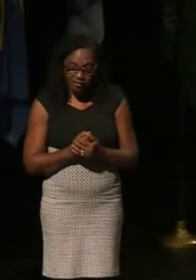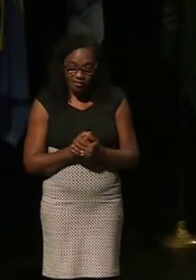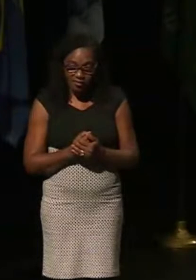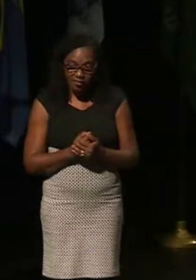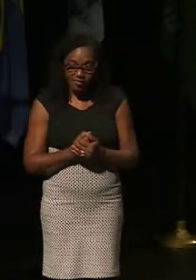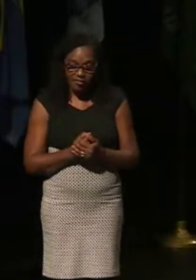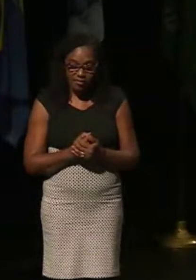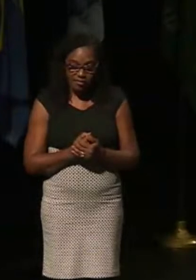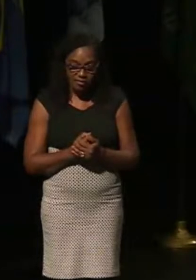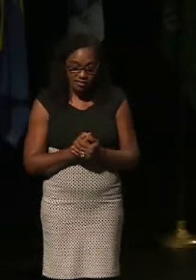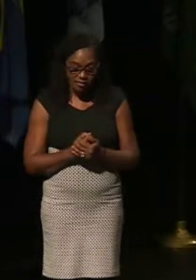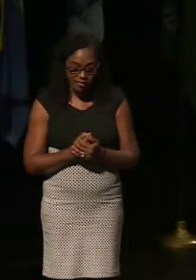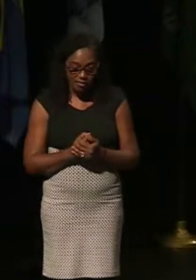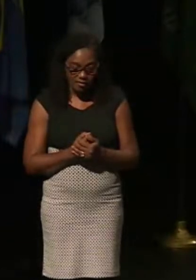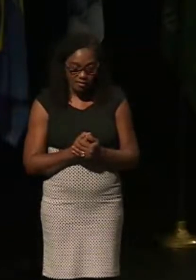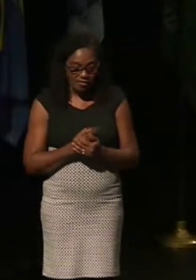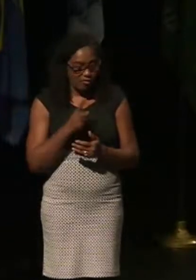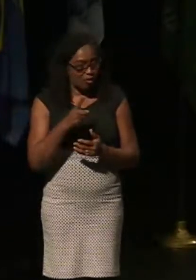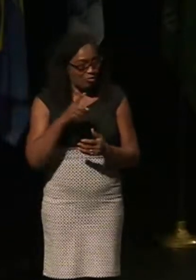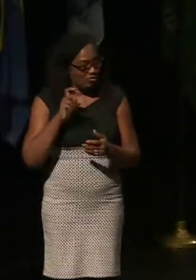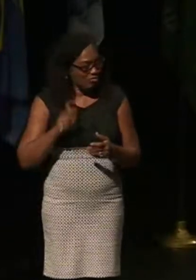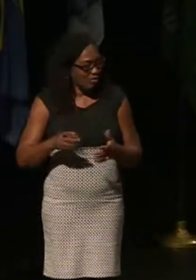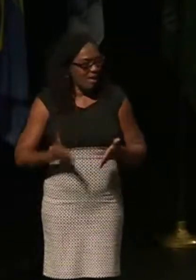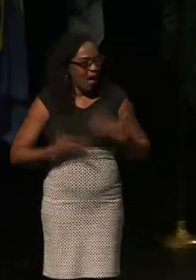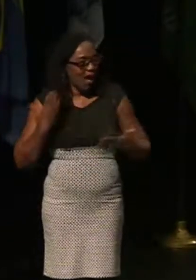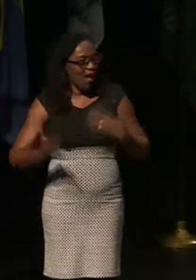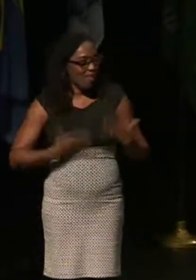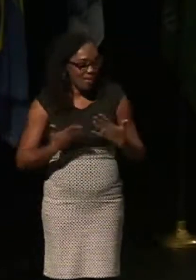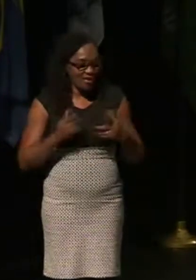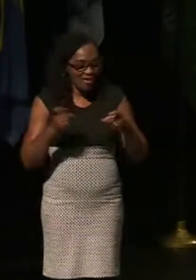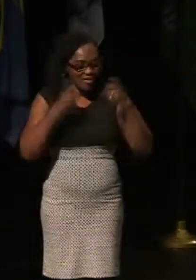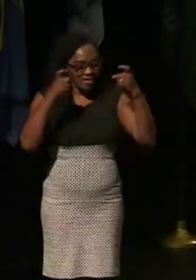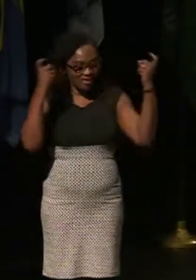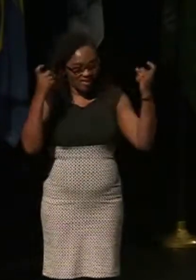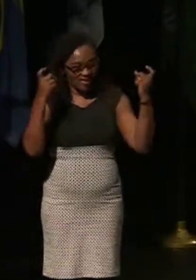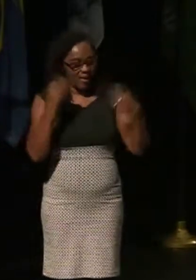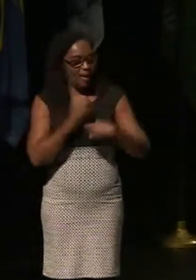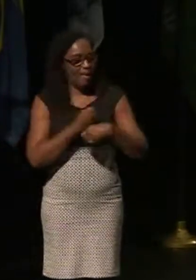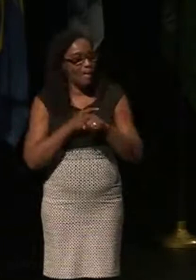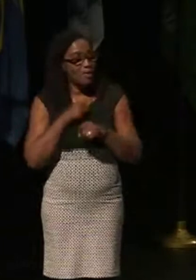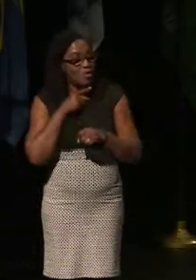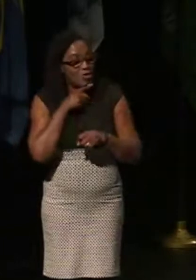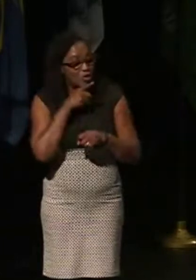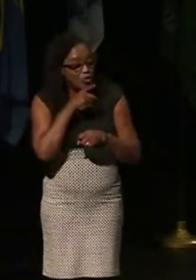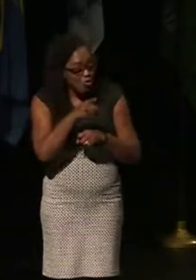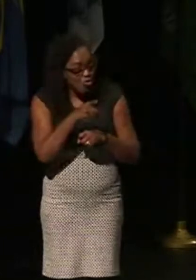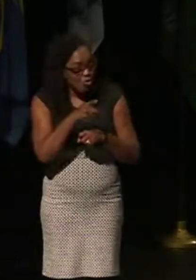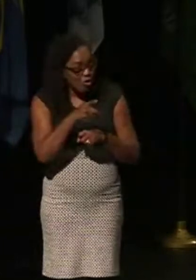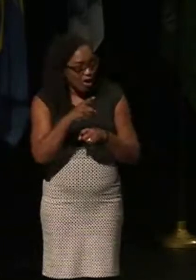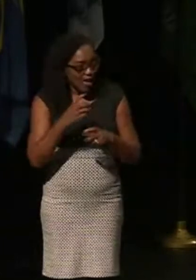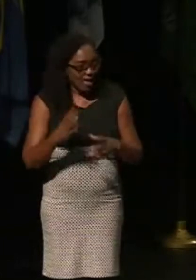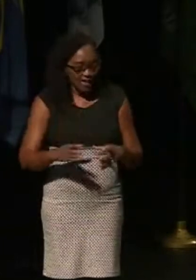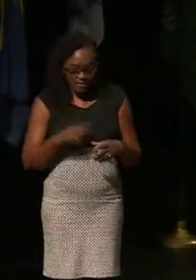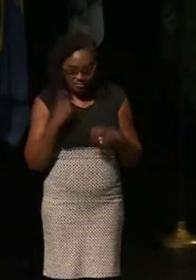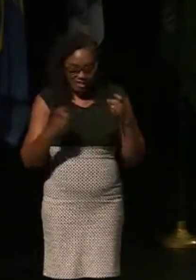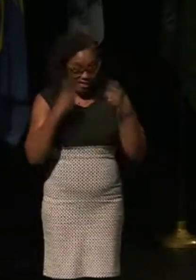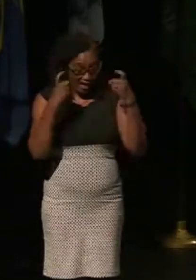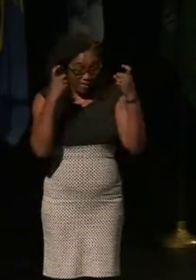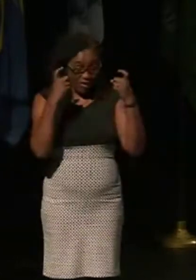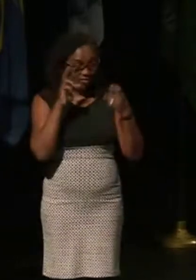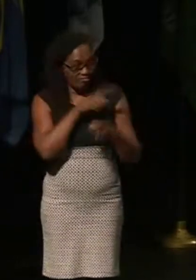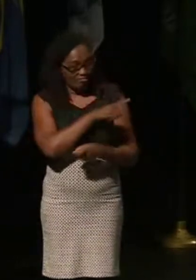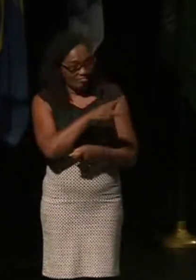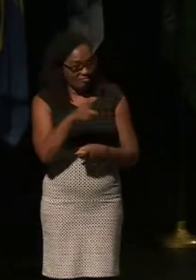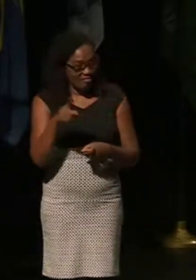should be brimming with joy at your success. Make sure to celebrate the victory of achievement, to savor the